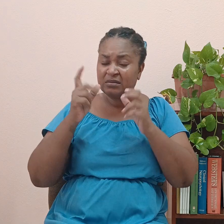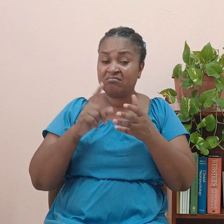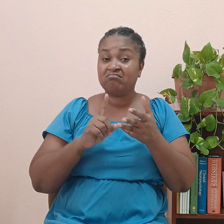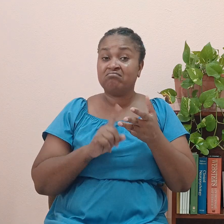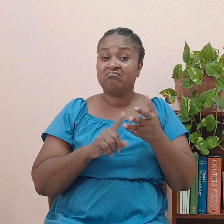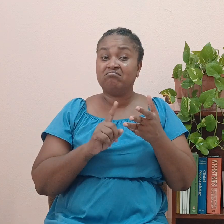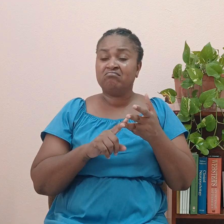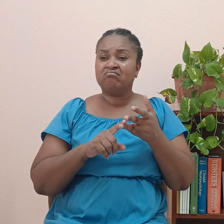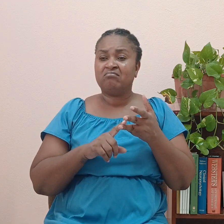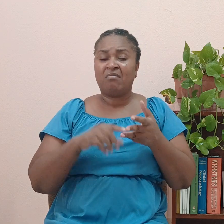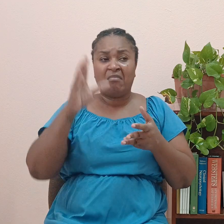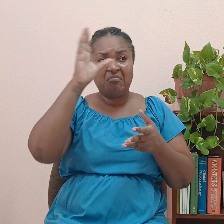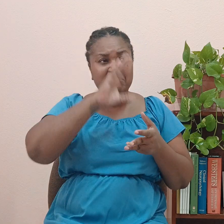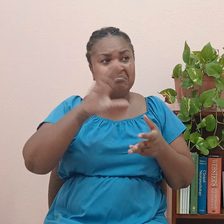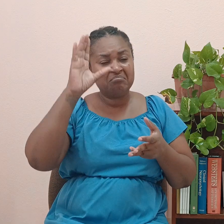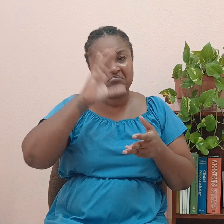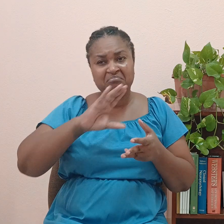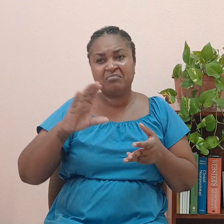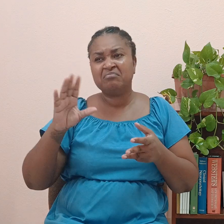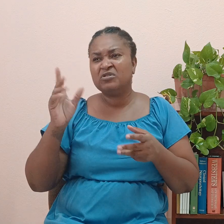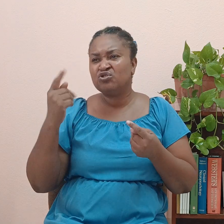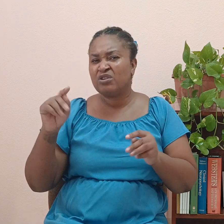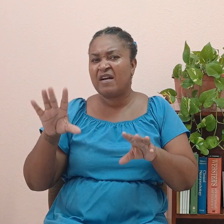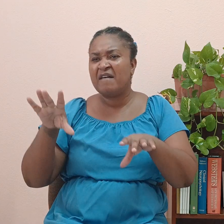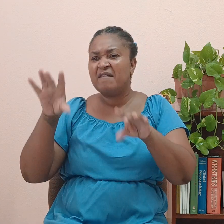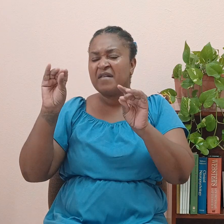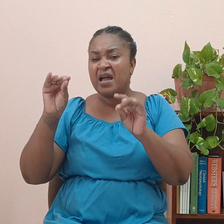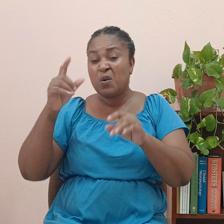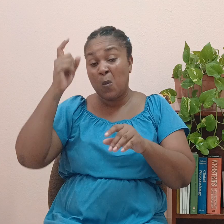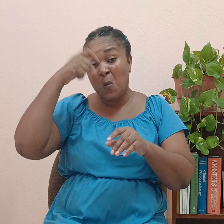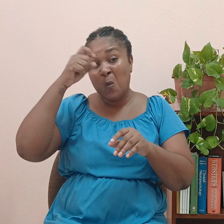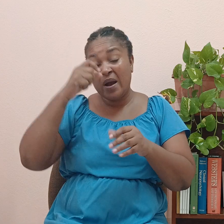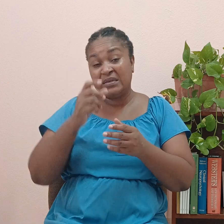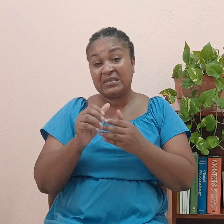wise guidance from the Bible about how to treat anxiety,